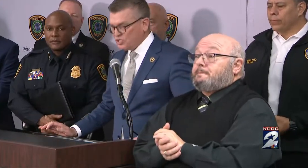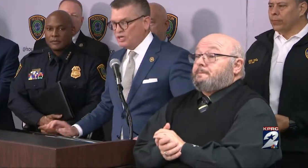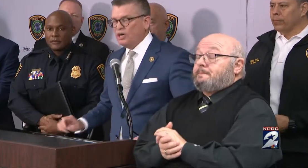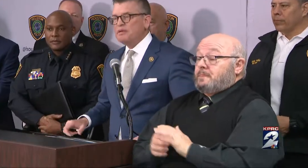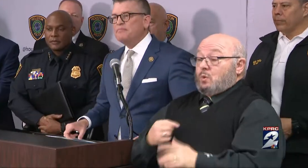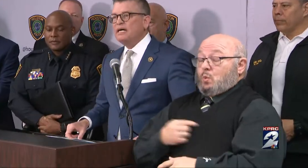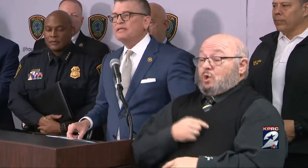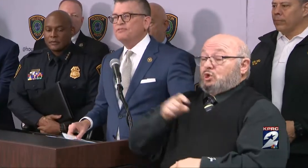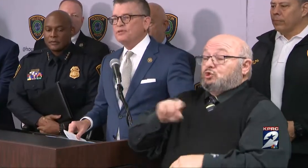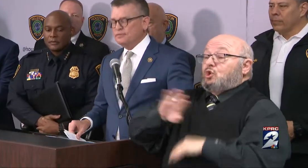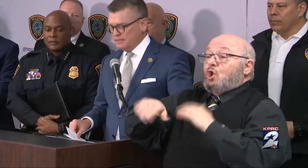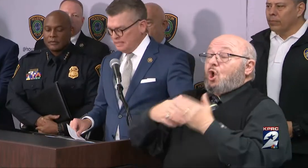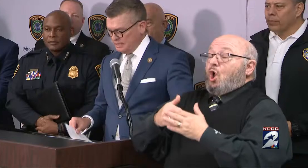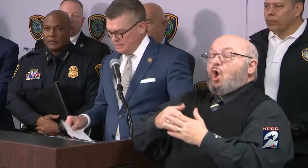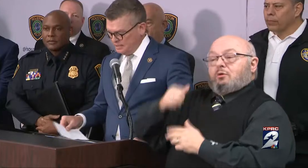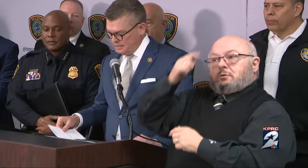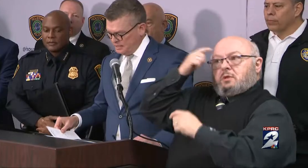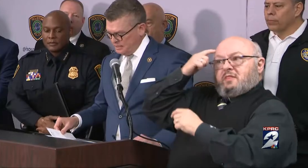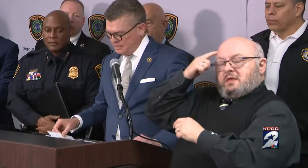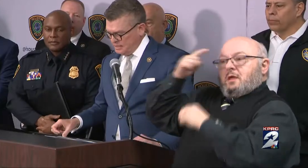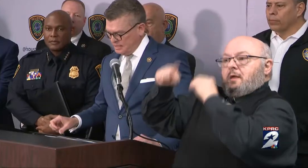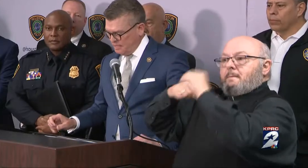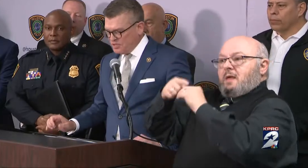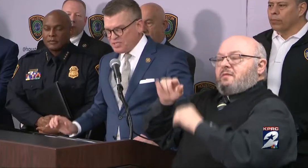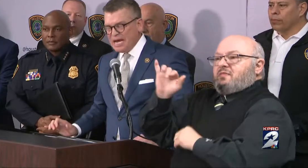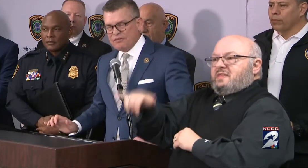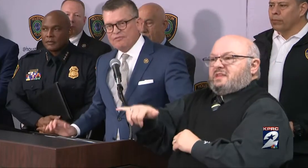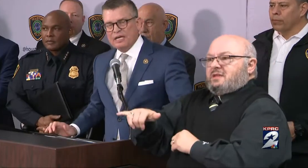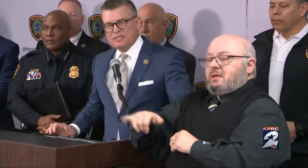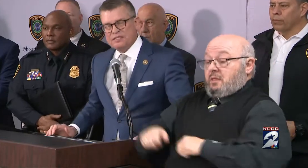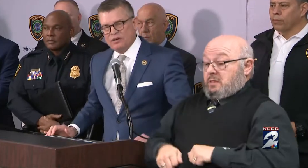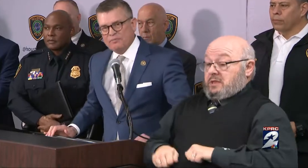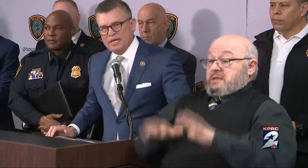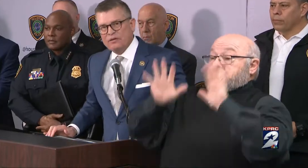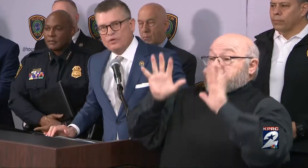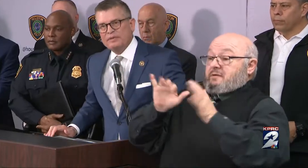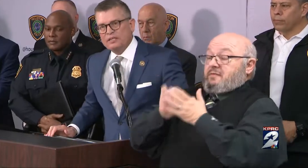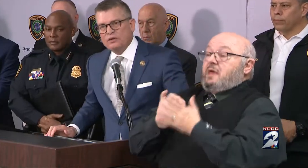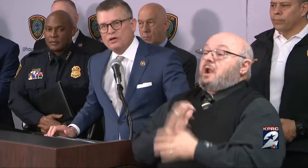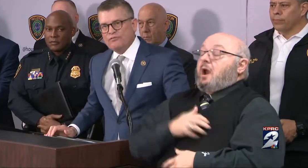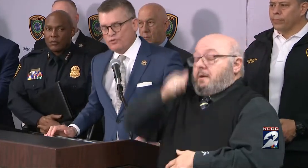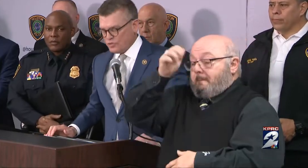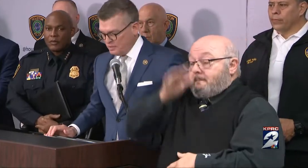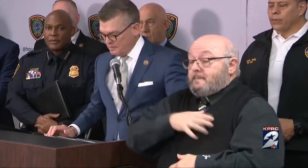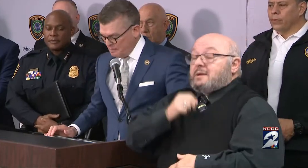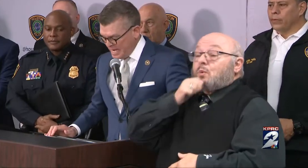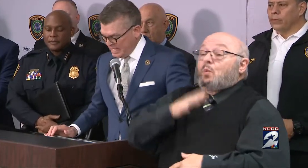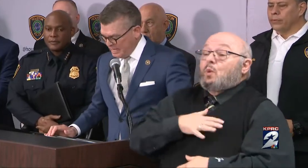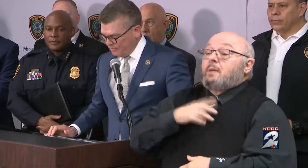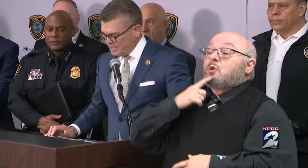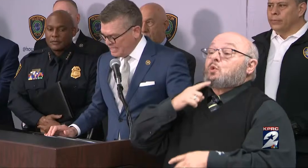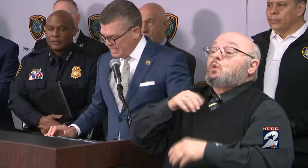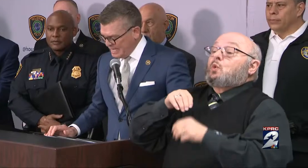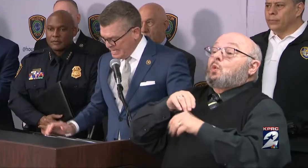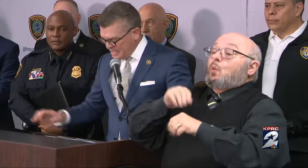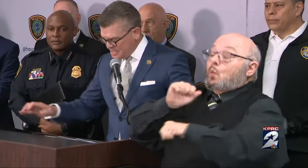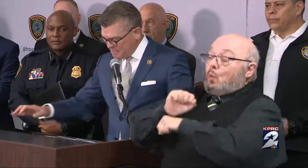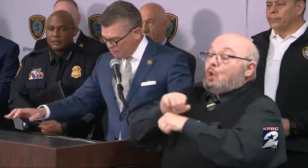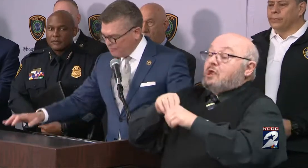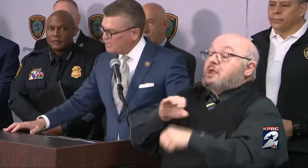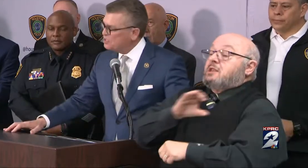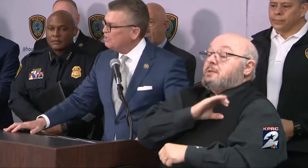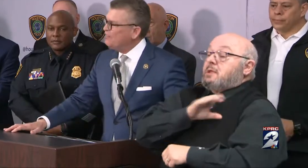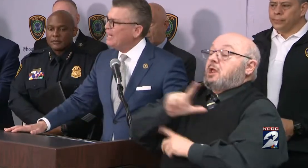And we should all be mindful of the sacrifices that our men and women in law enforcement make every day. It